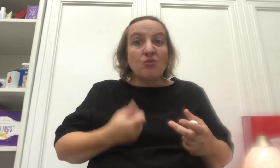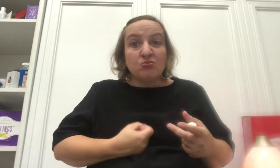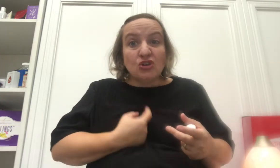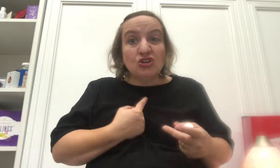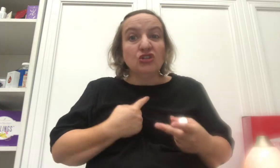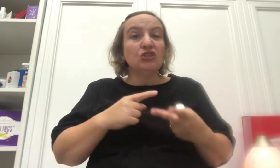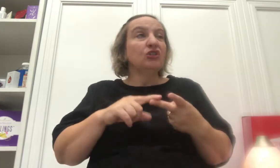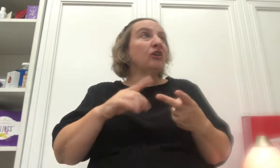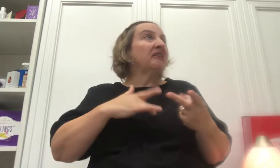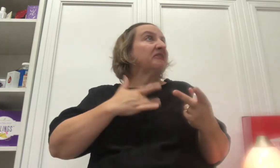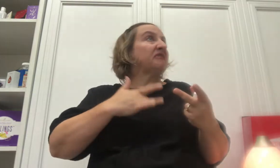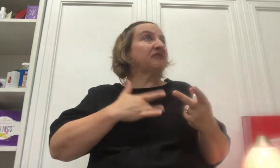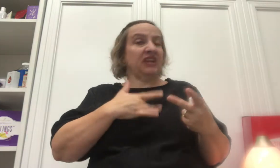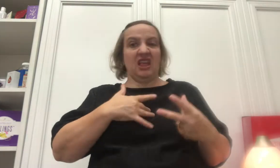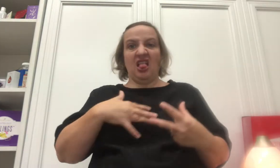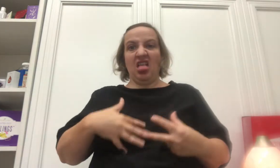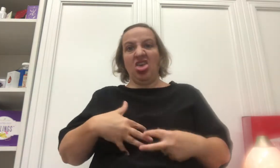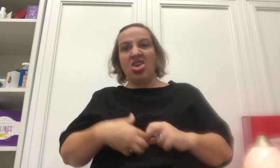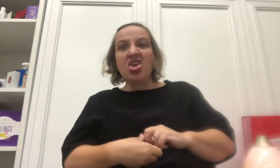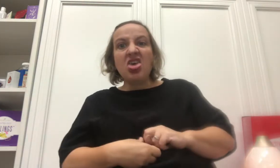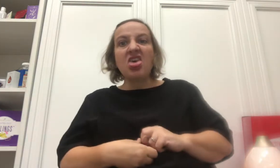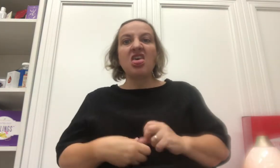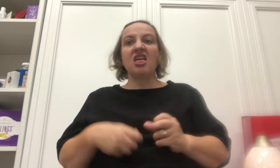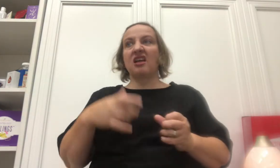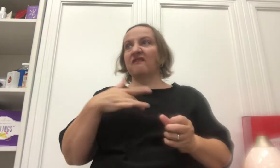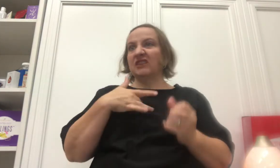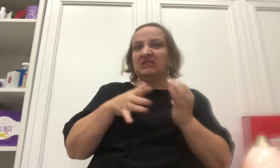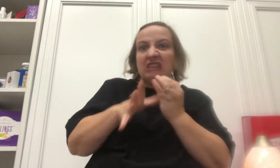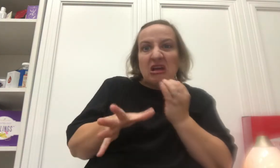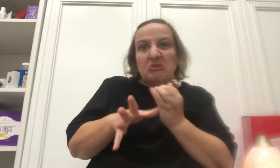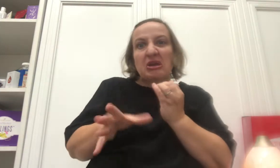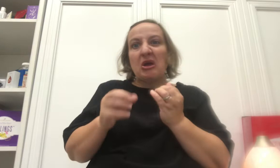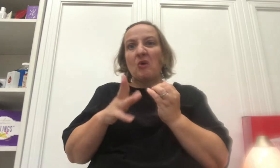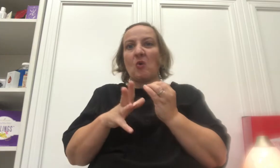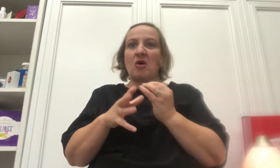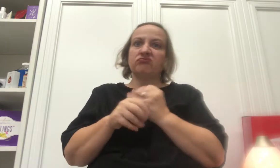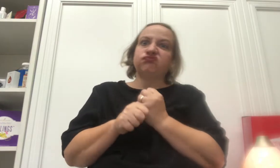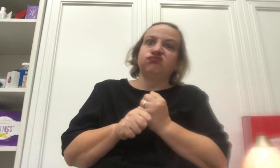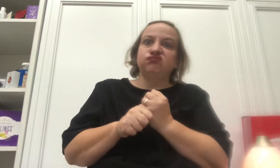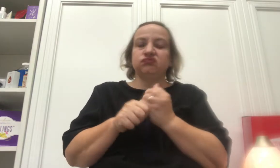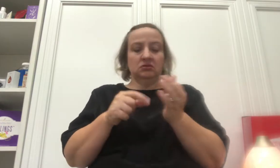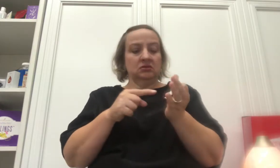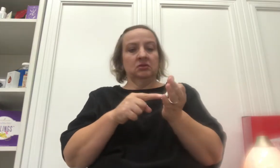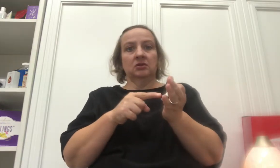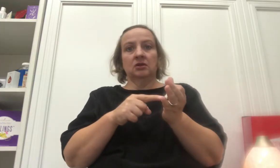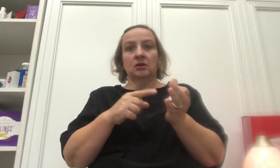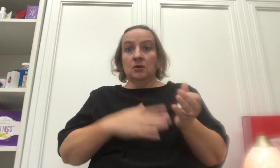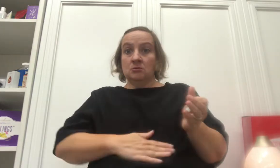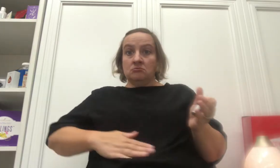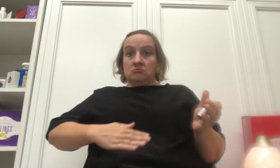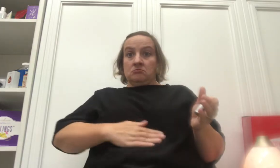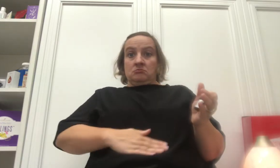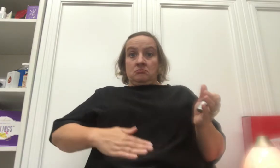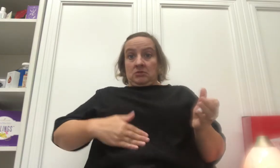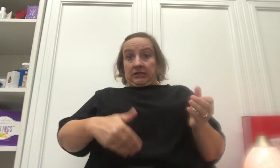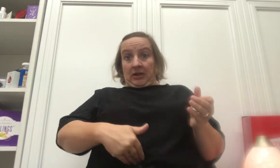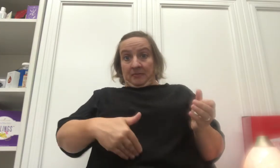maybe heartburn, for any kind of stomach problems, diarrhea, constipation, whatever, you rub it